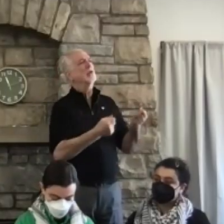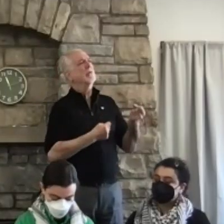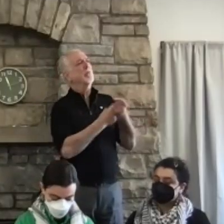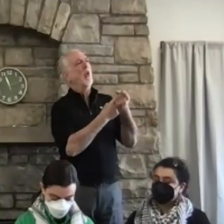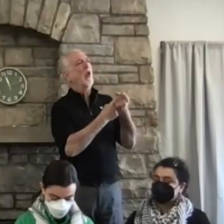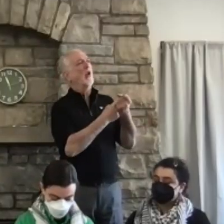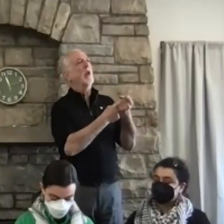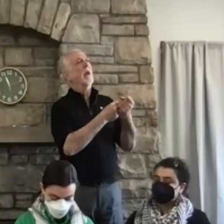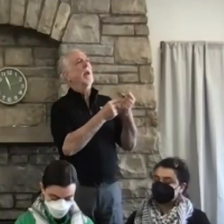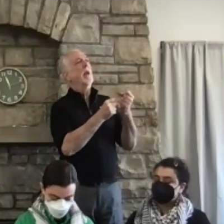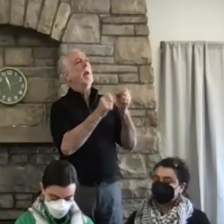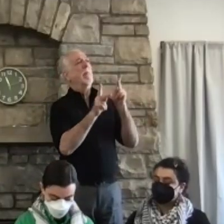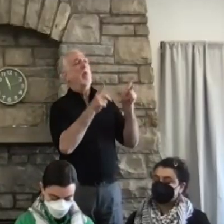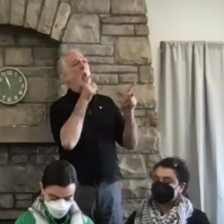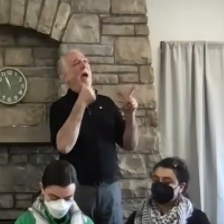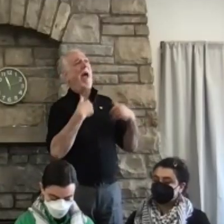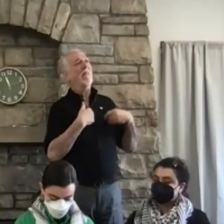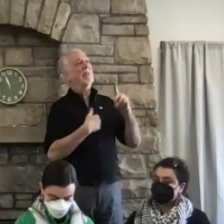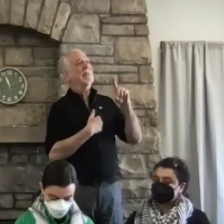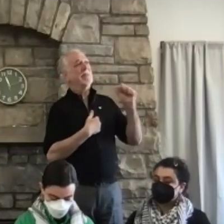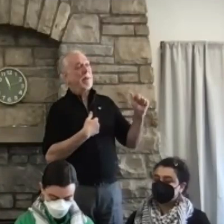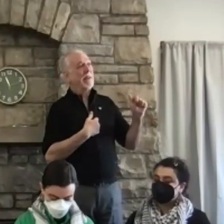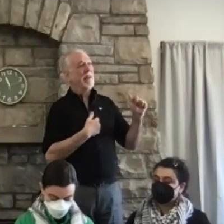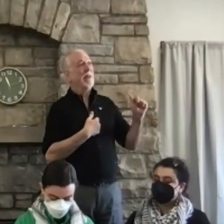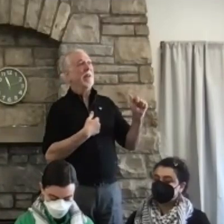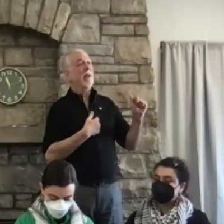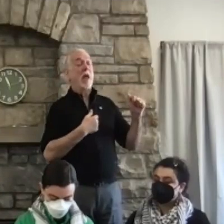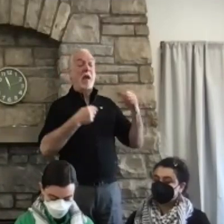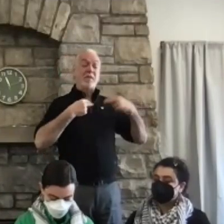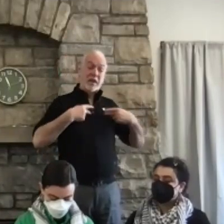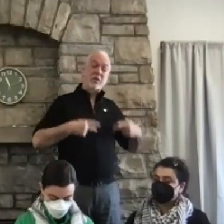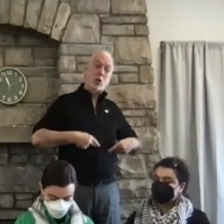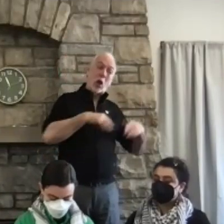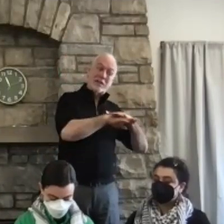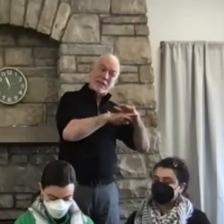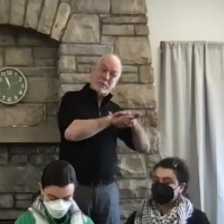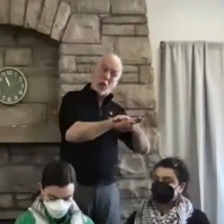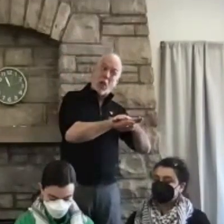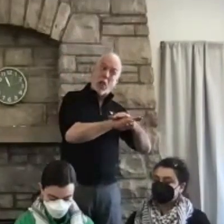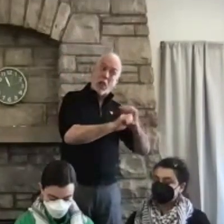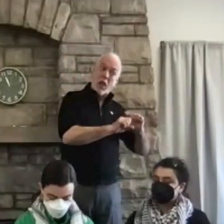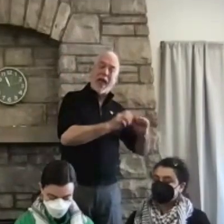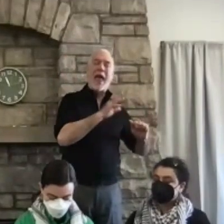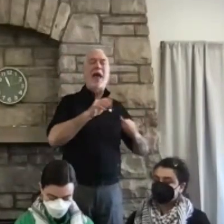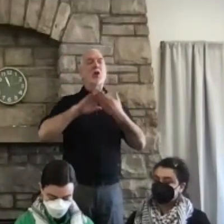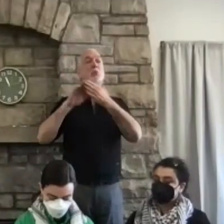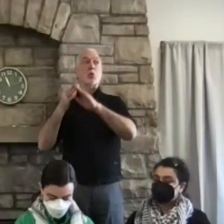disabled individuals, including both physical accessibility and community support?